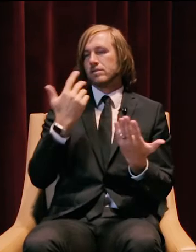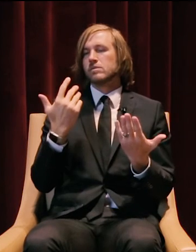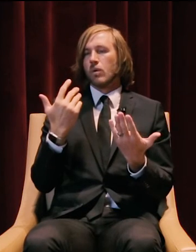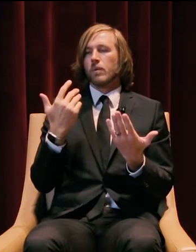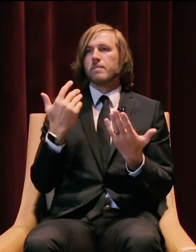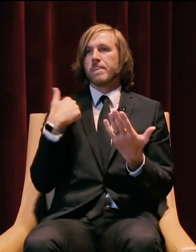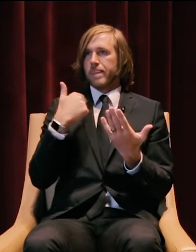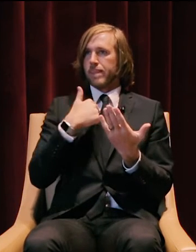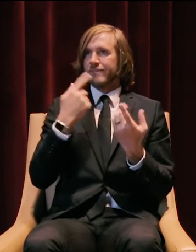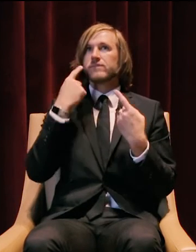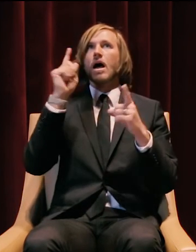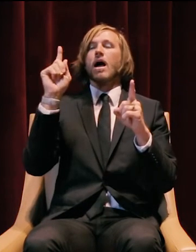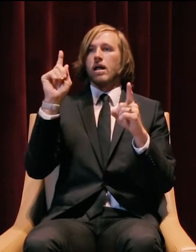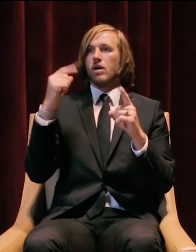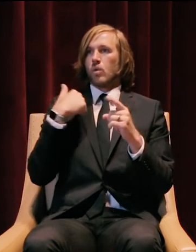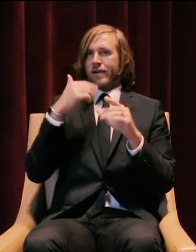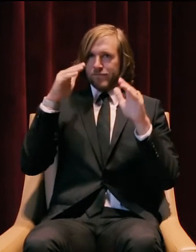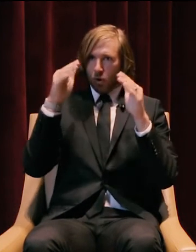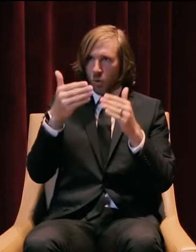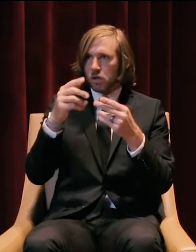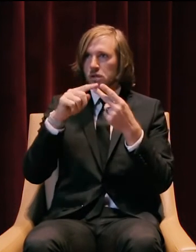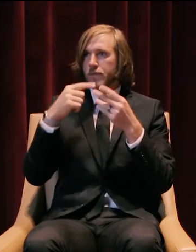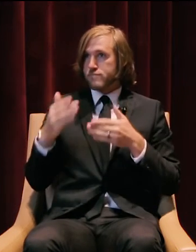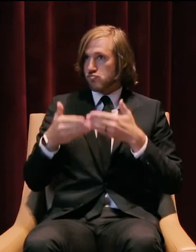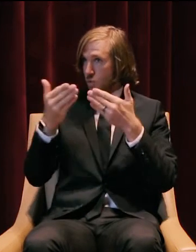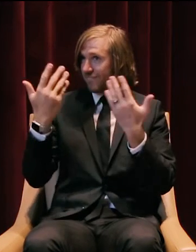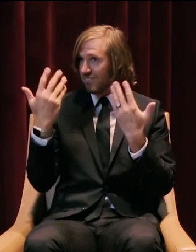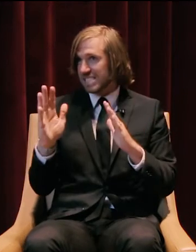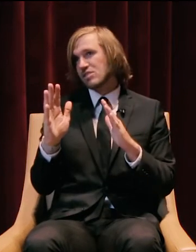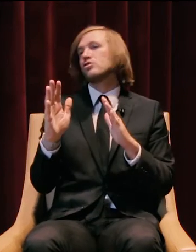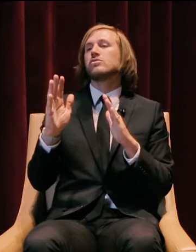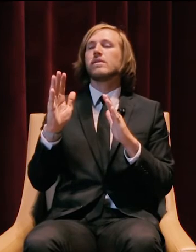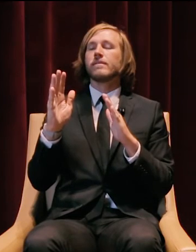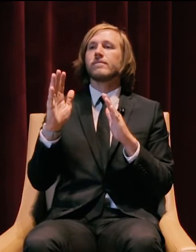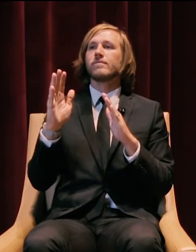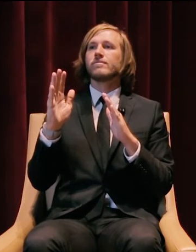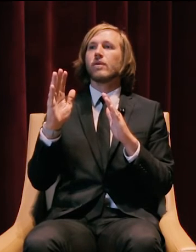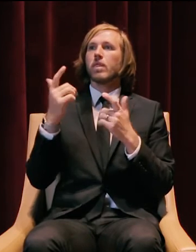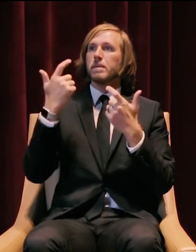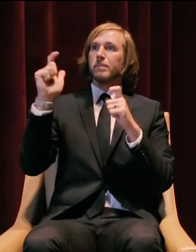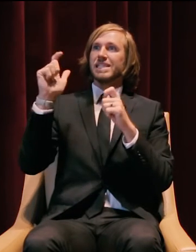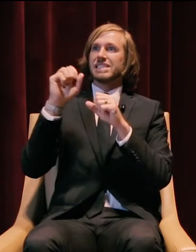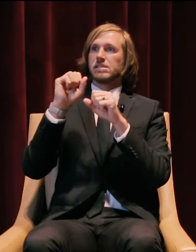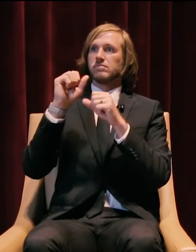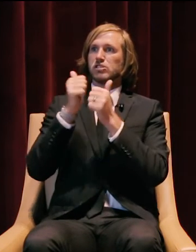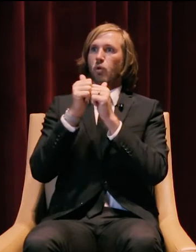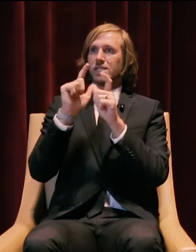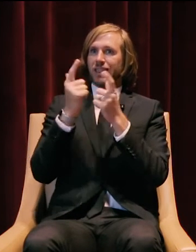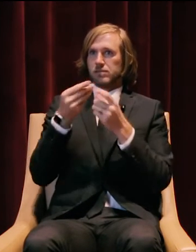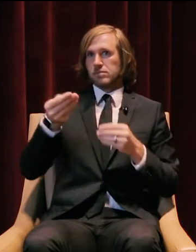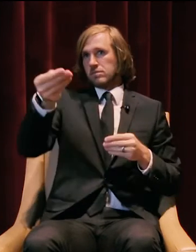we have a focus. We have a proposal on the major sports league's desk